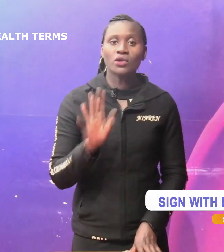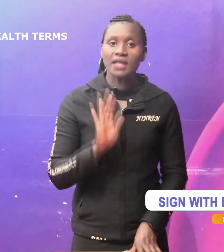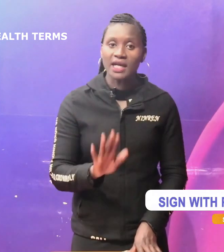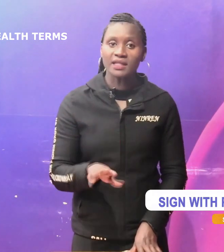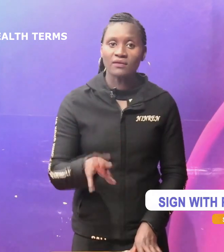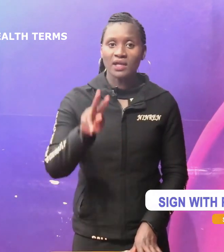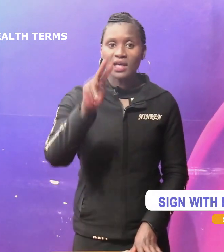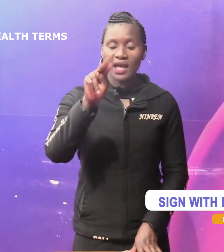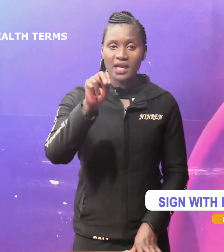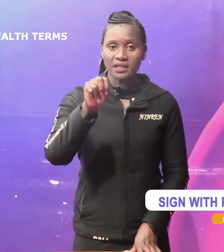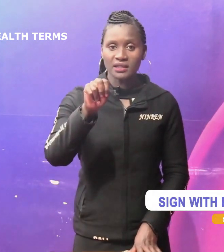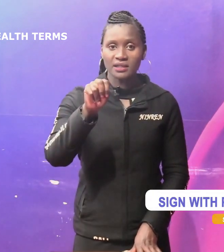negative,